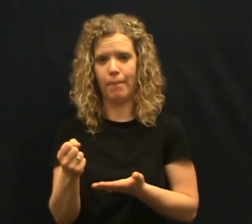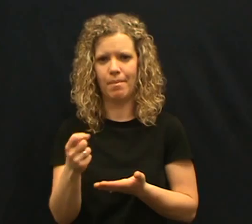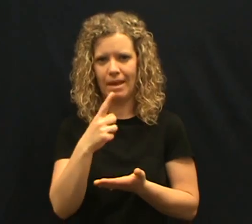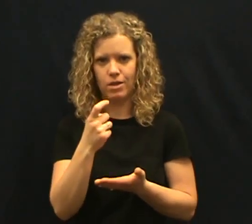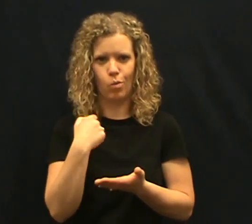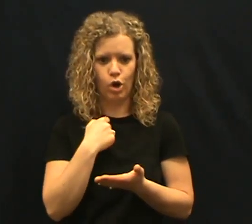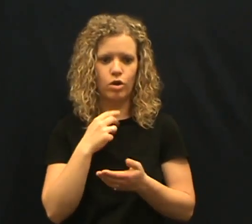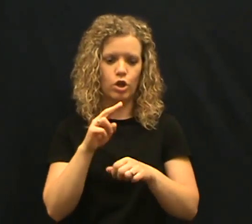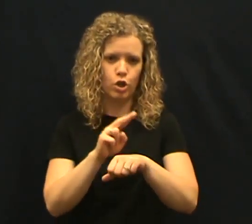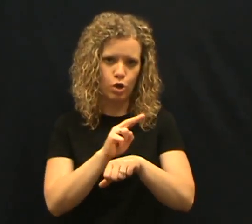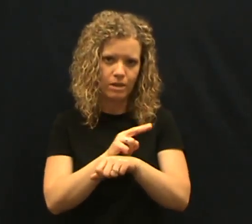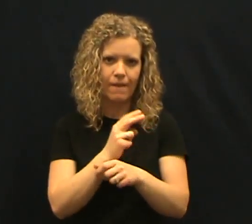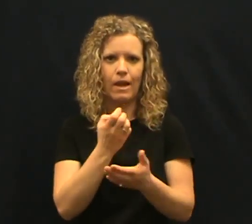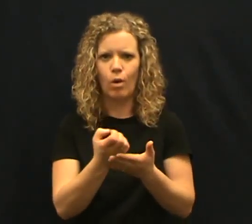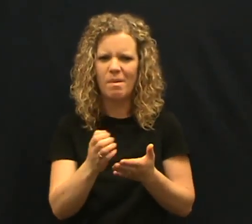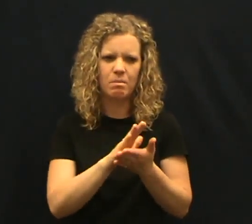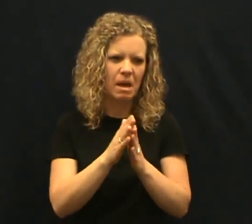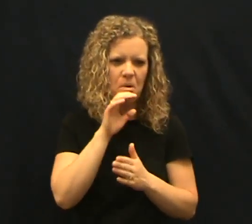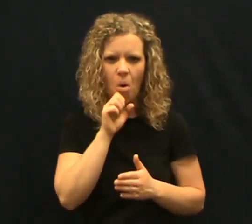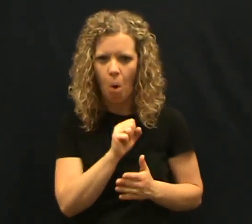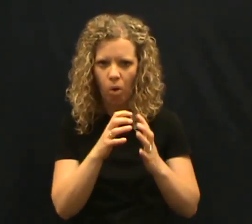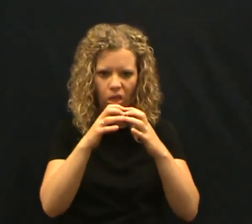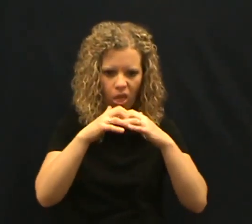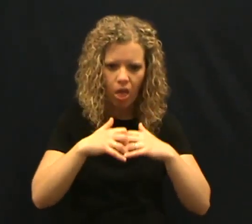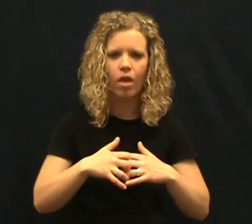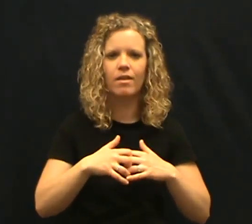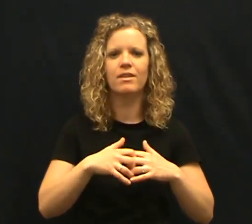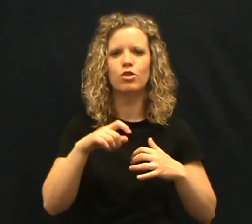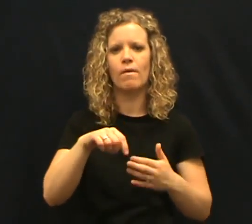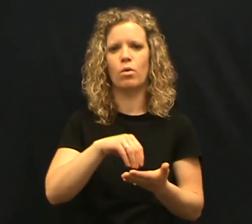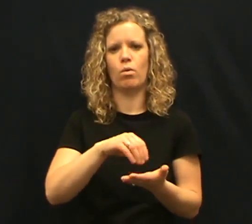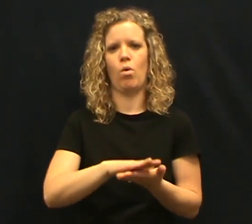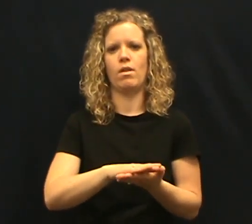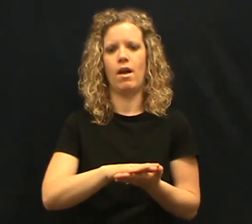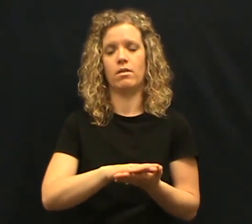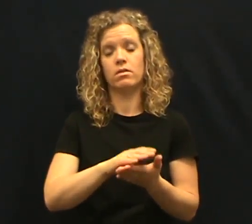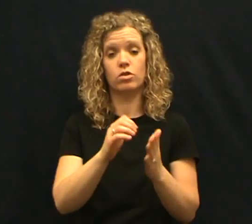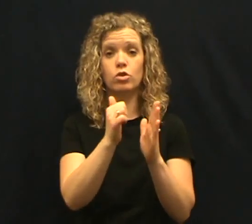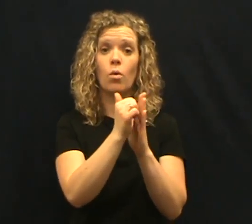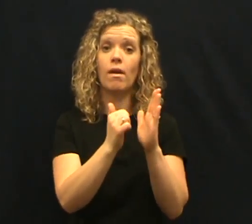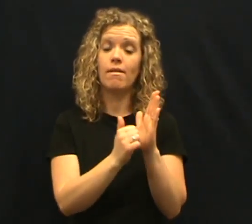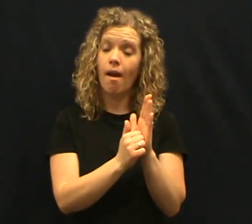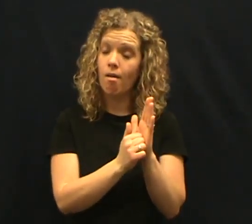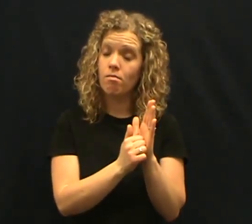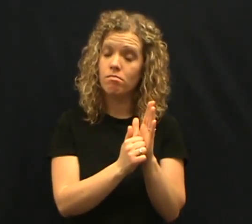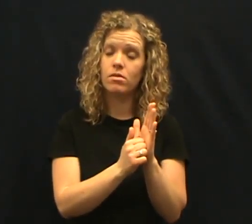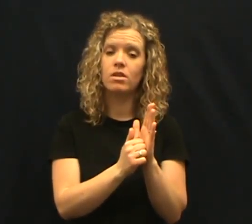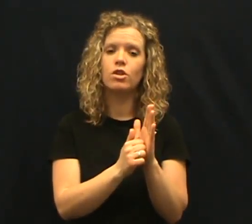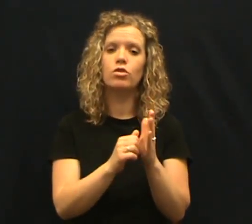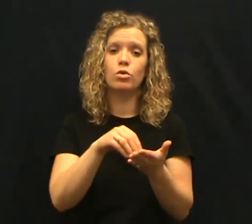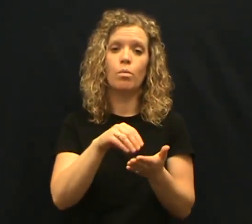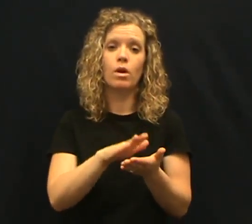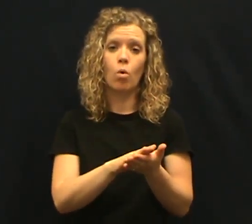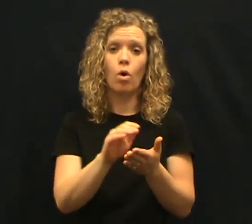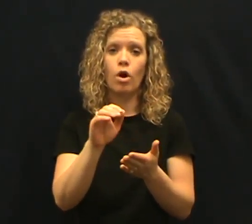case. And so the account that we use to record the expense is depreciation expense.